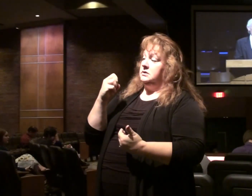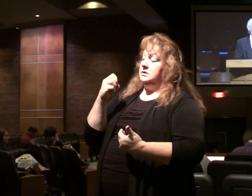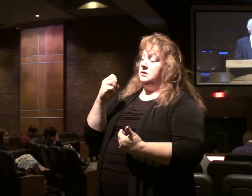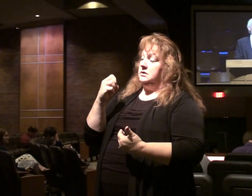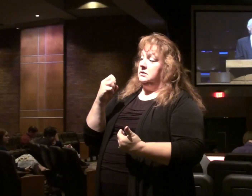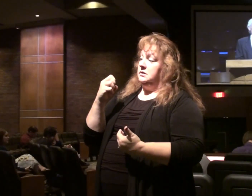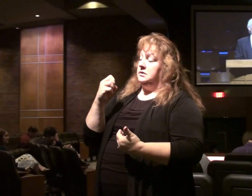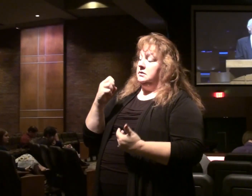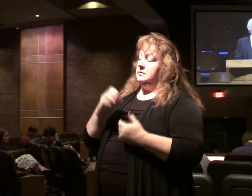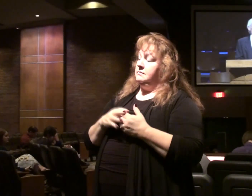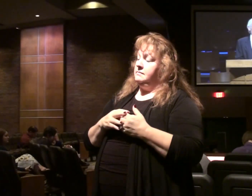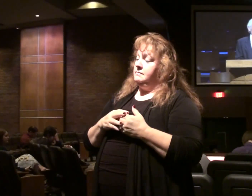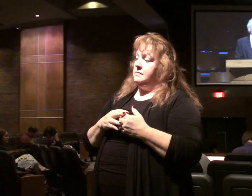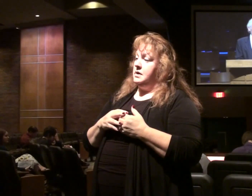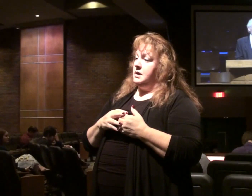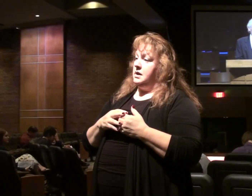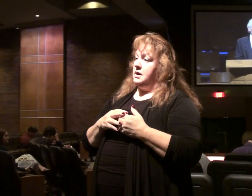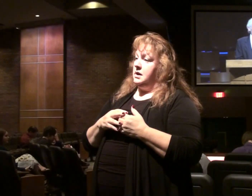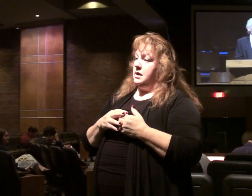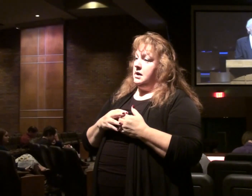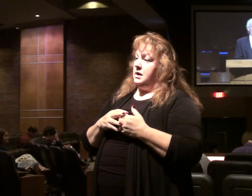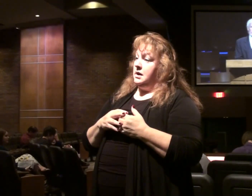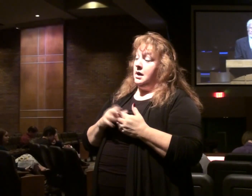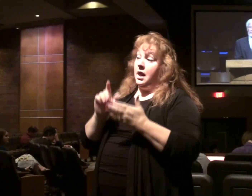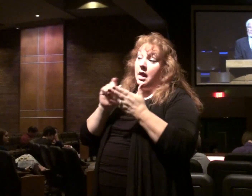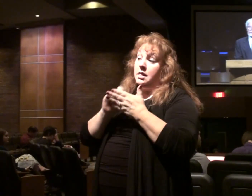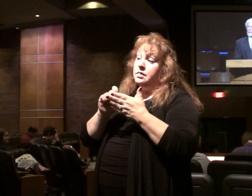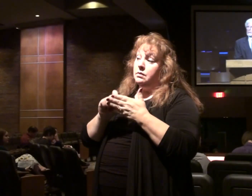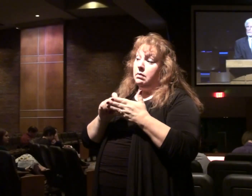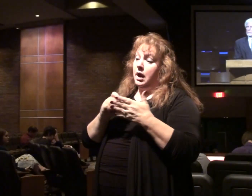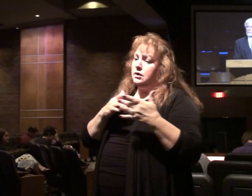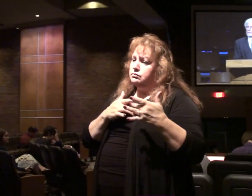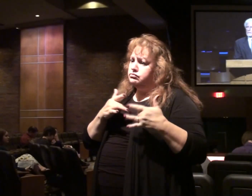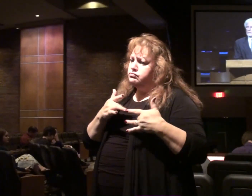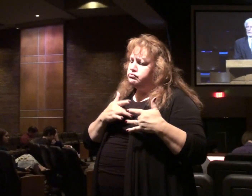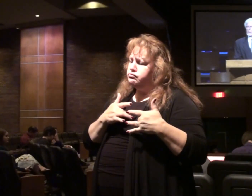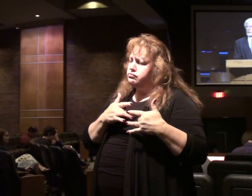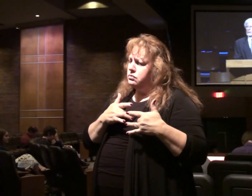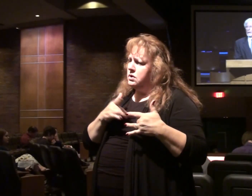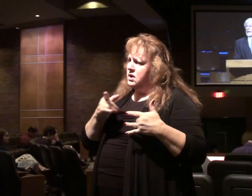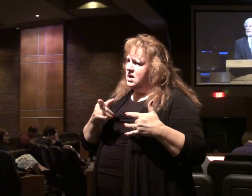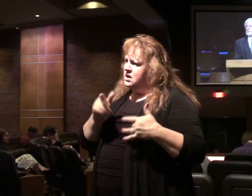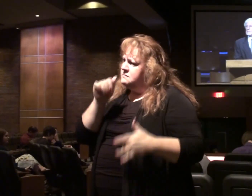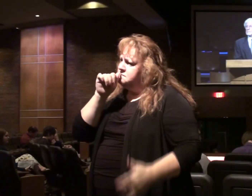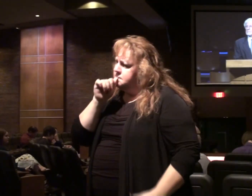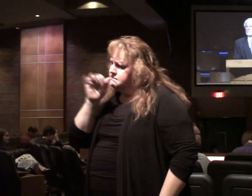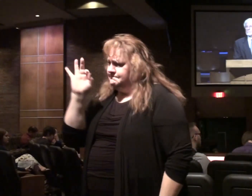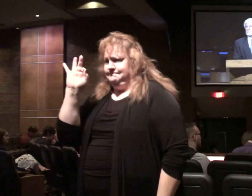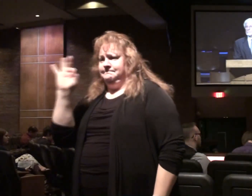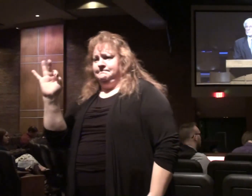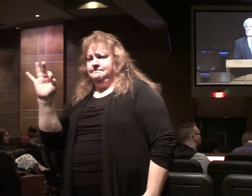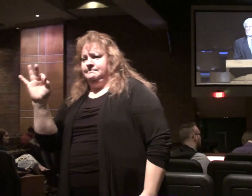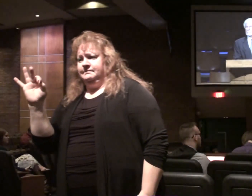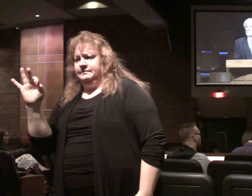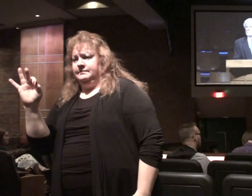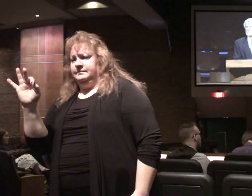are. And the writer to Hebrews is concerned. You've endured, great.